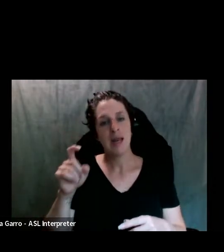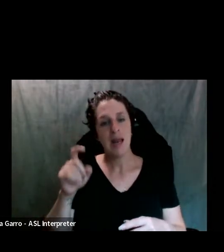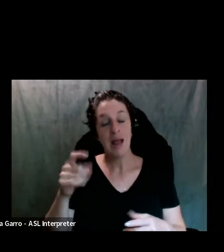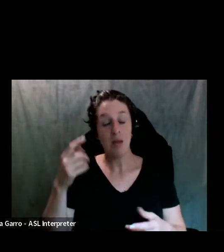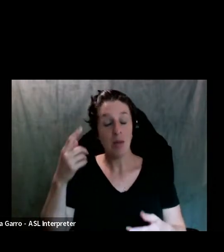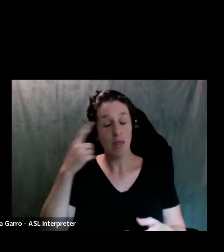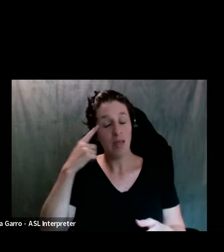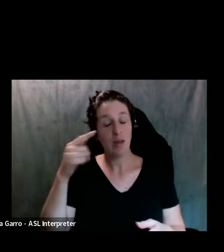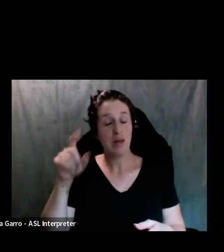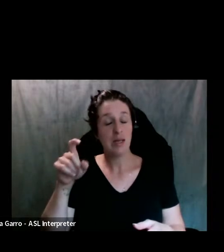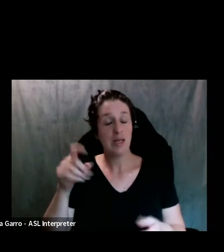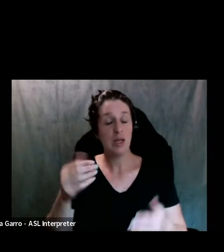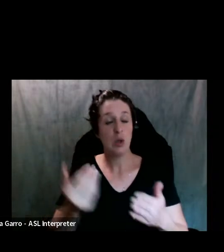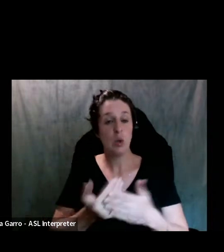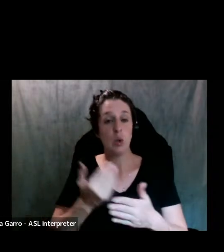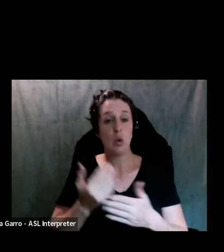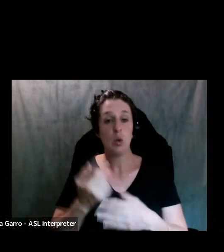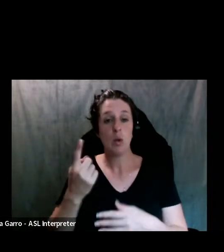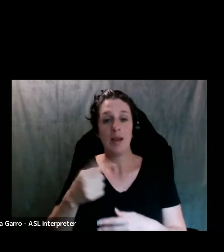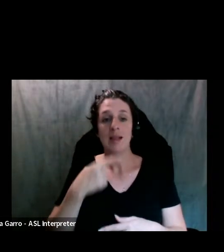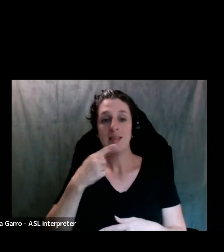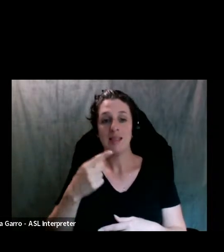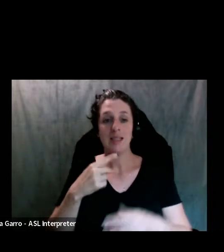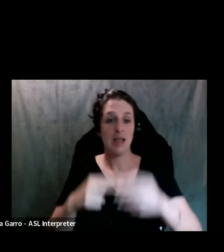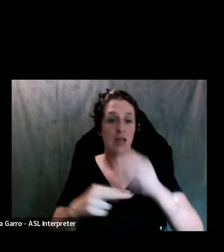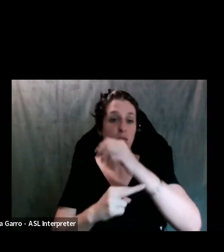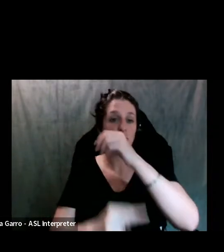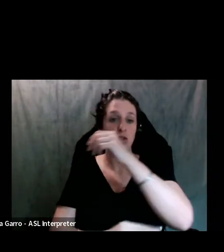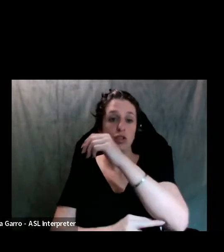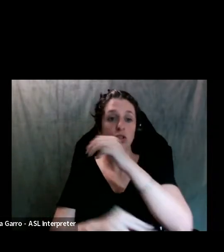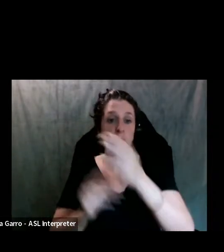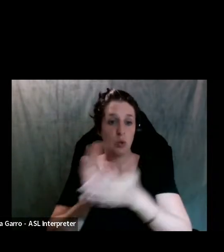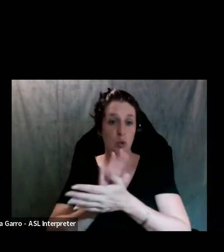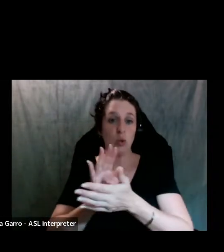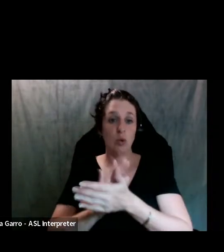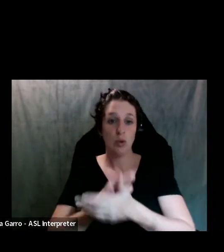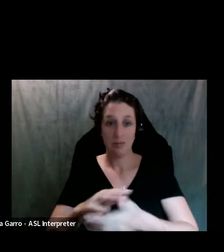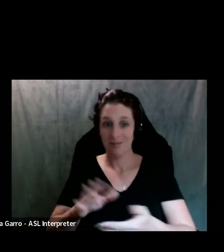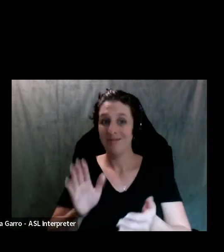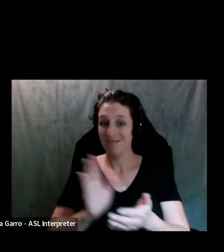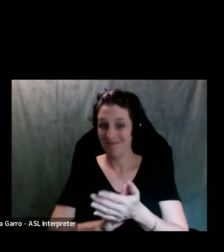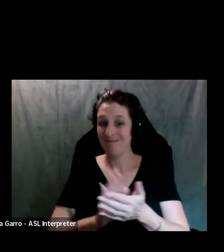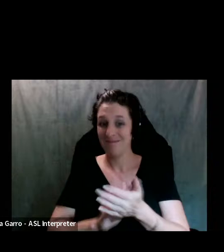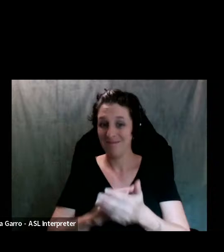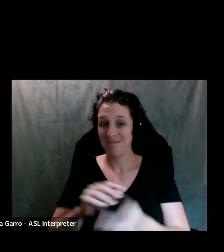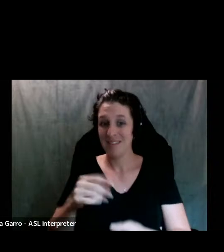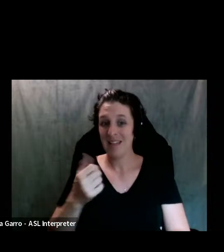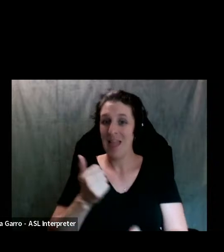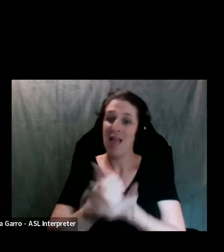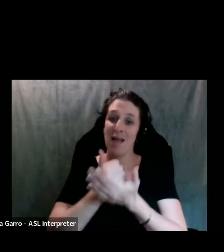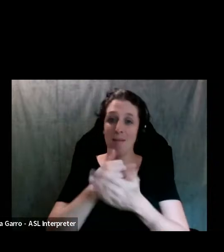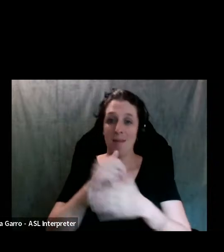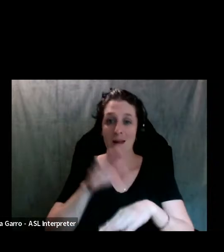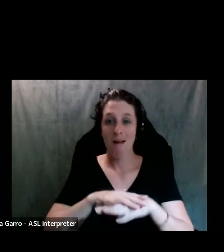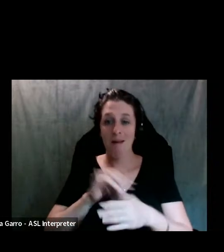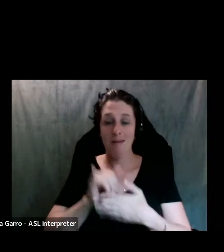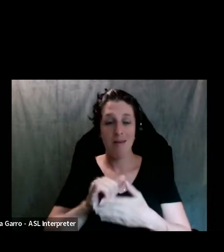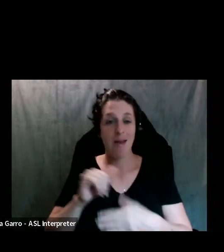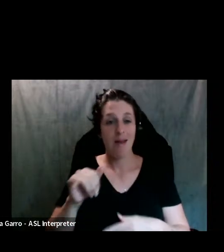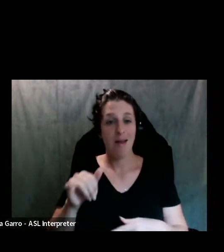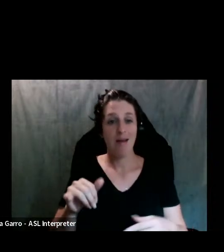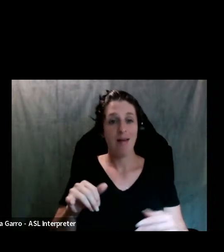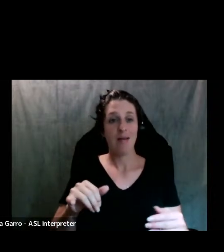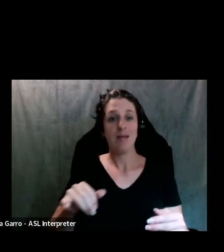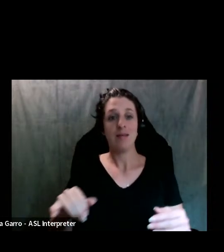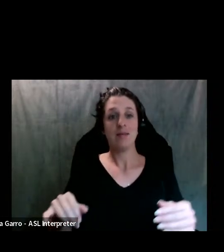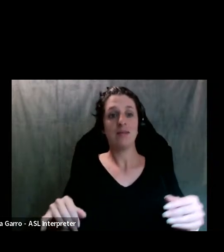say the bridge school, right? Can I get an amen on that? So I think it's very I